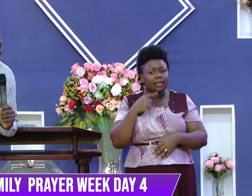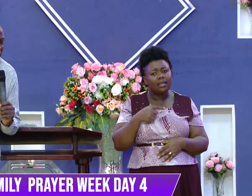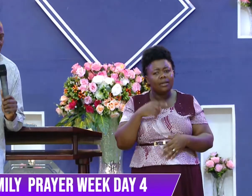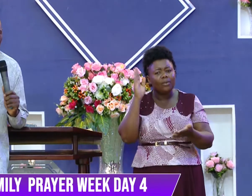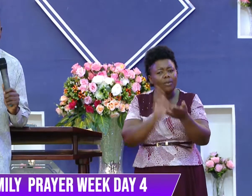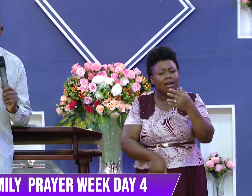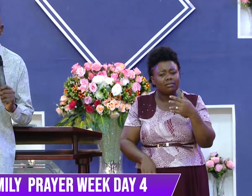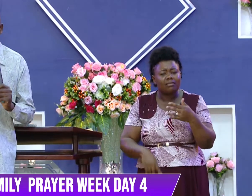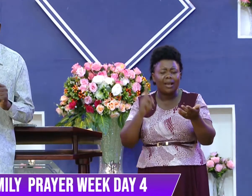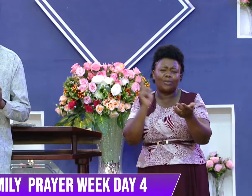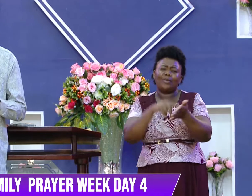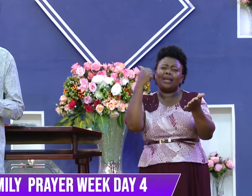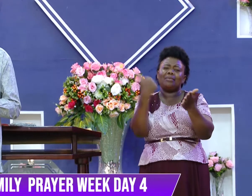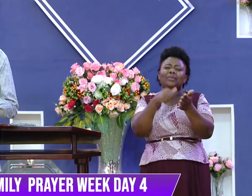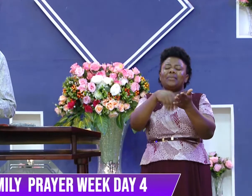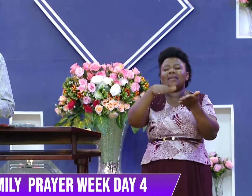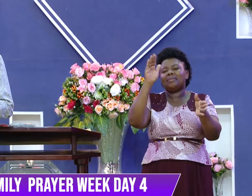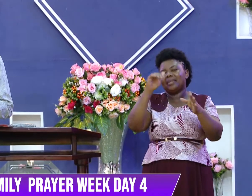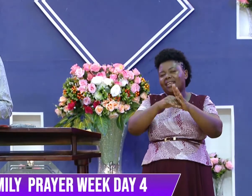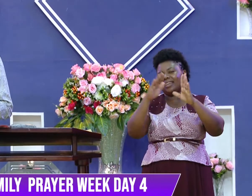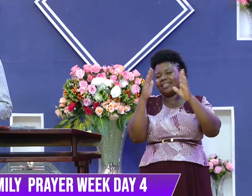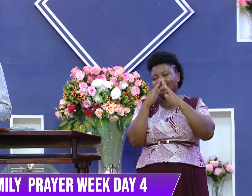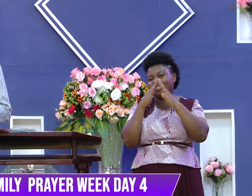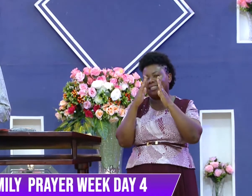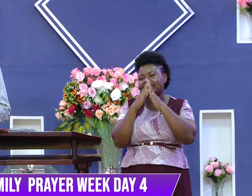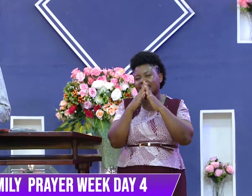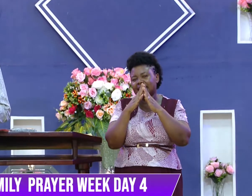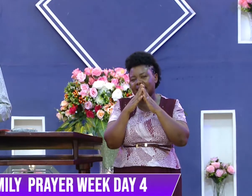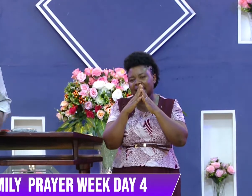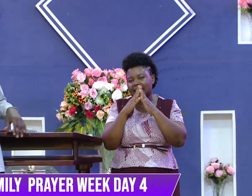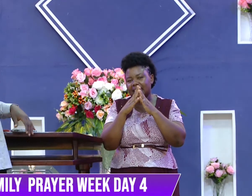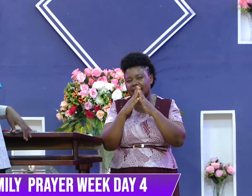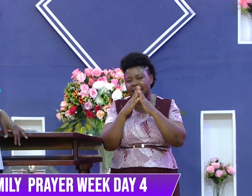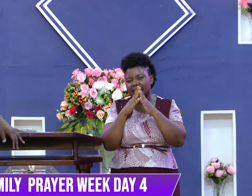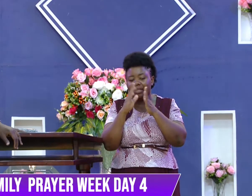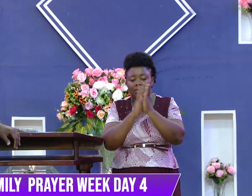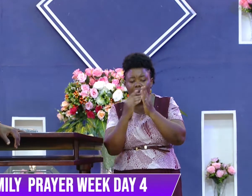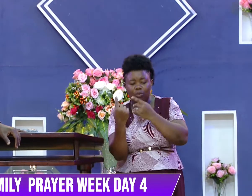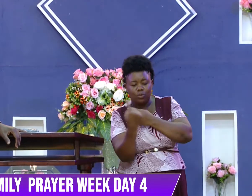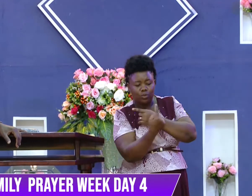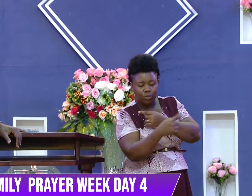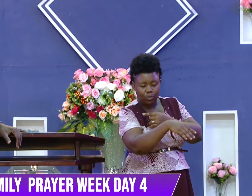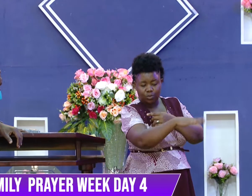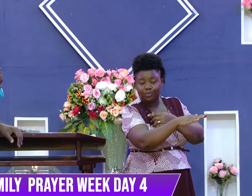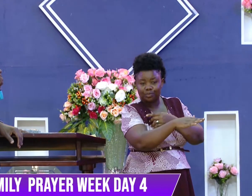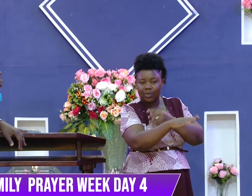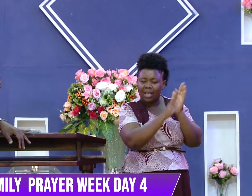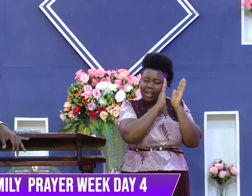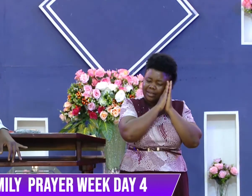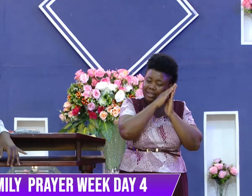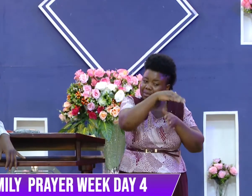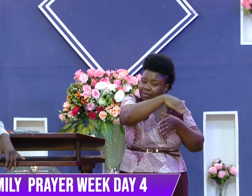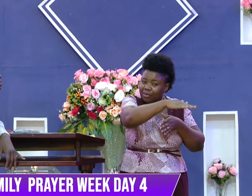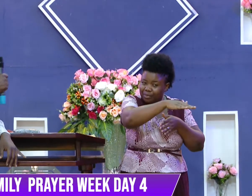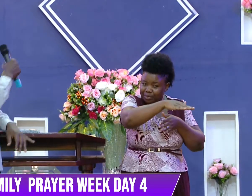A person was excited of peace, then I knew that I bought a problem in my house. When I passed through